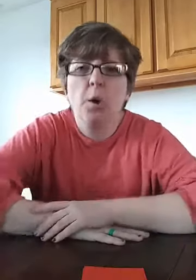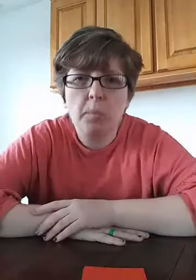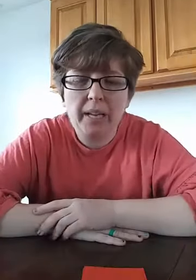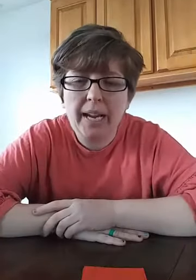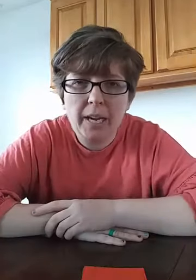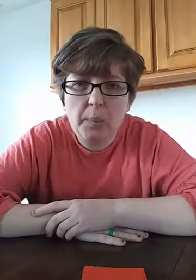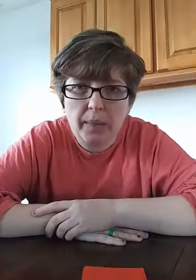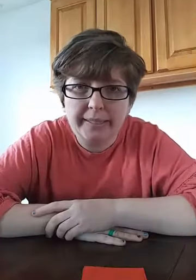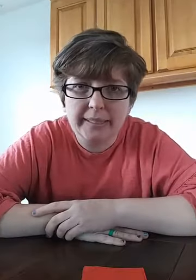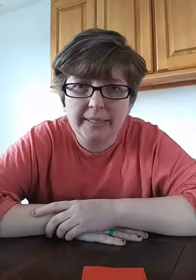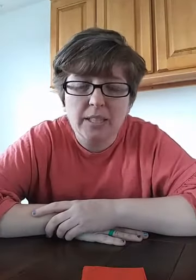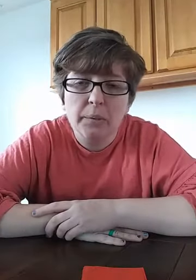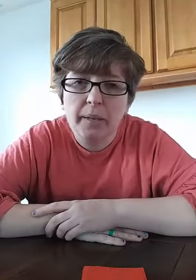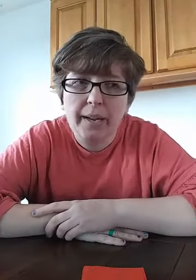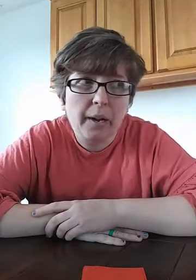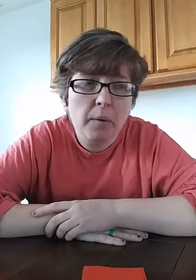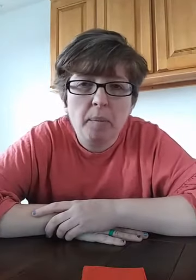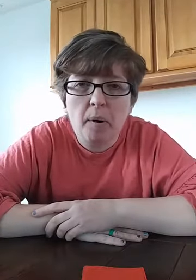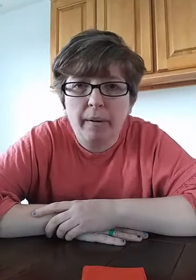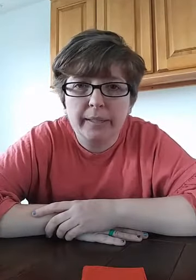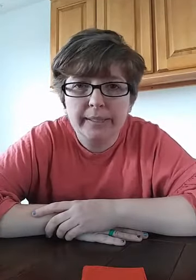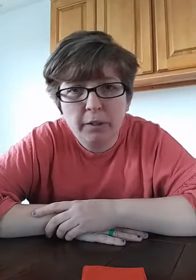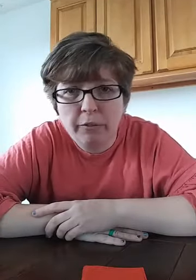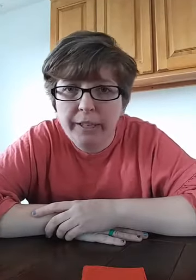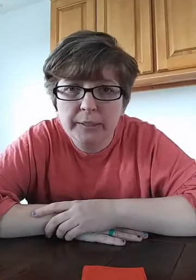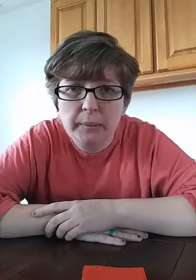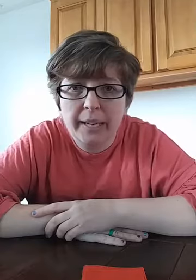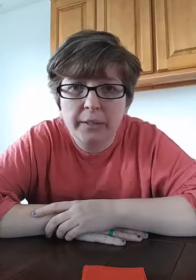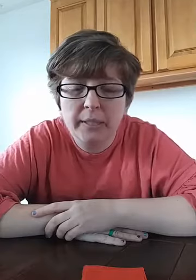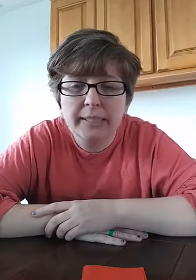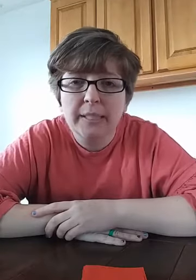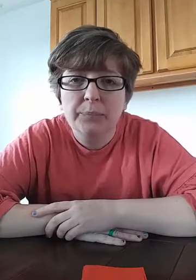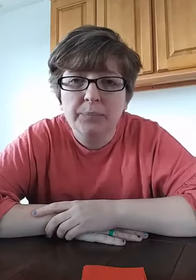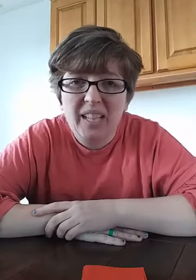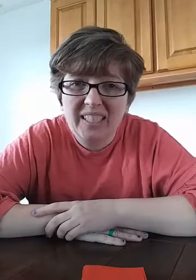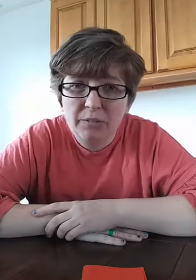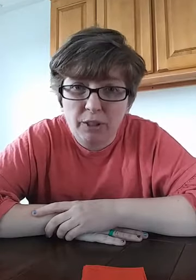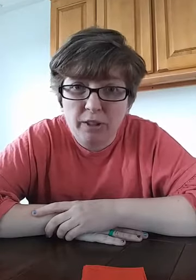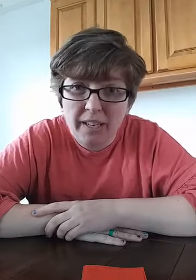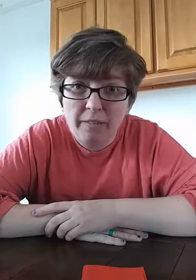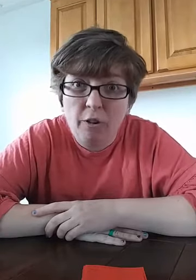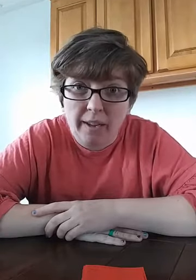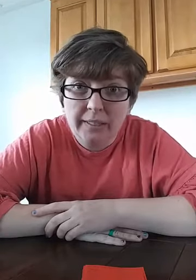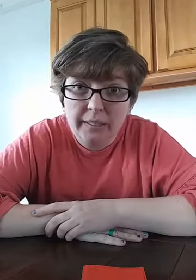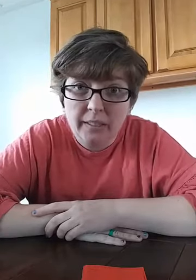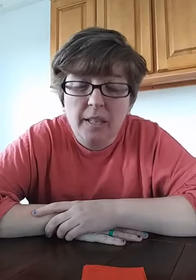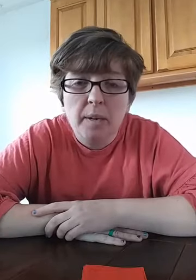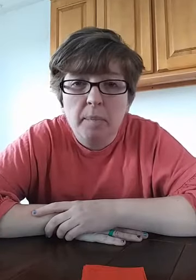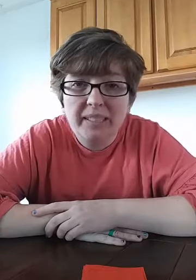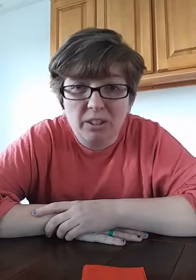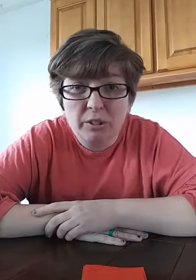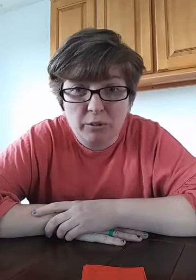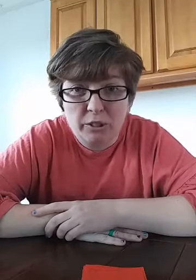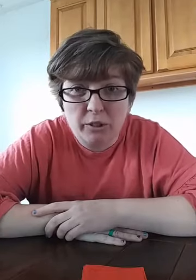home we can't go places we can't go to the park and see our friends we can't do this and it's frustrating for us but it's also frustrating